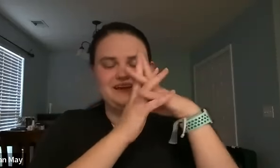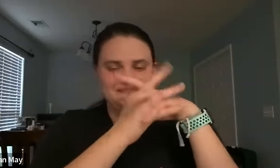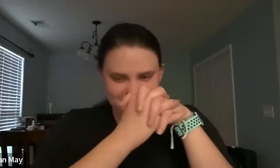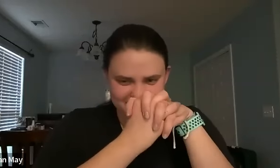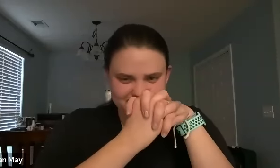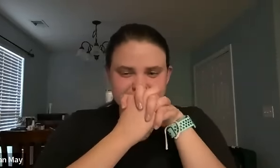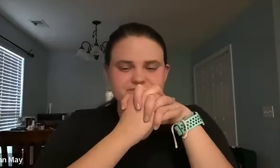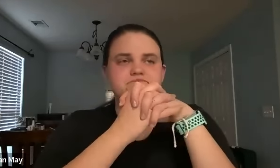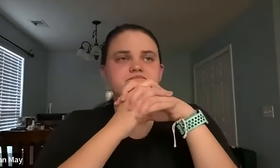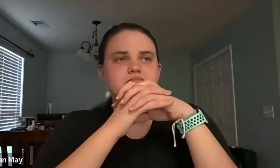yes.